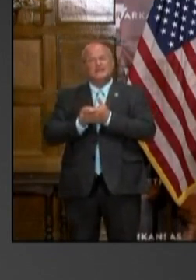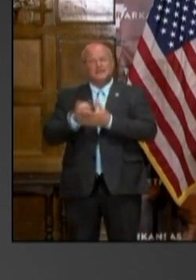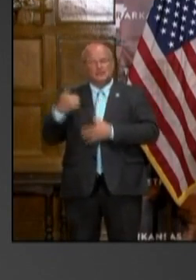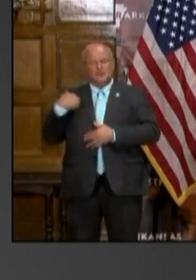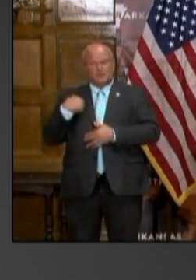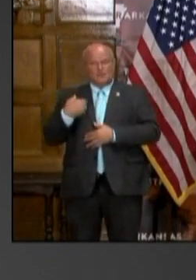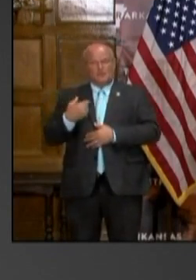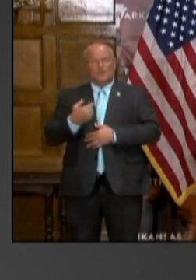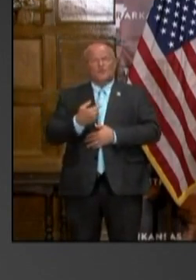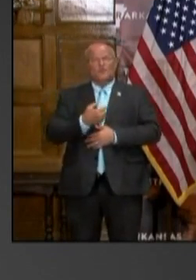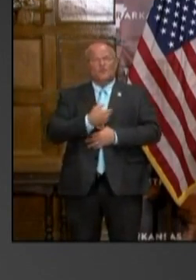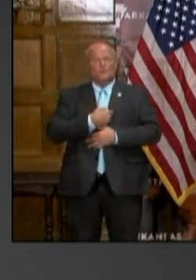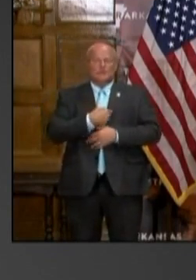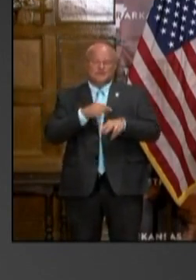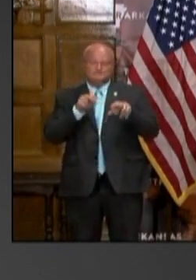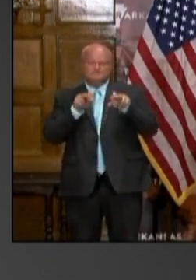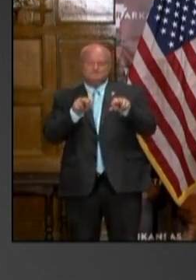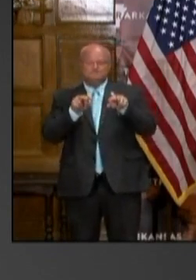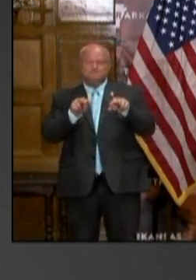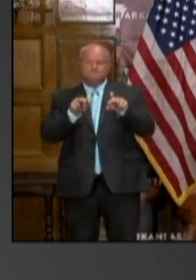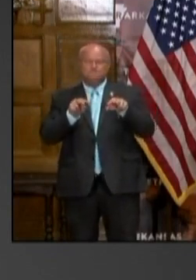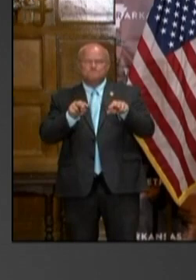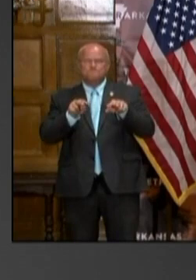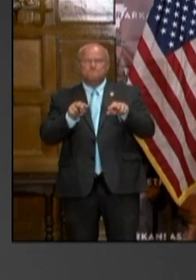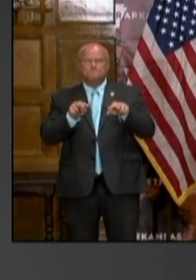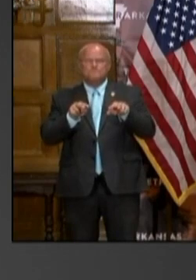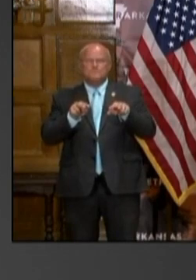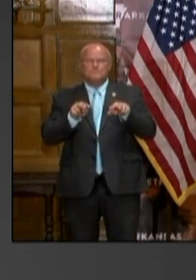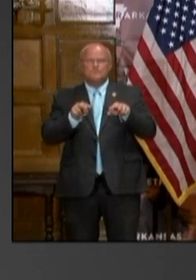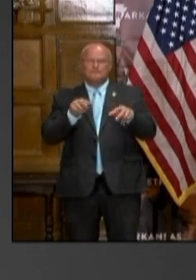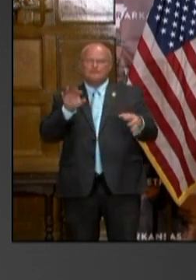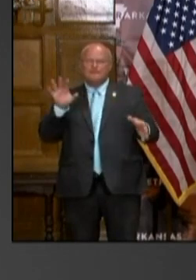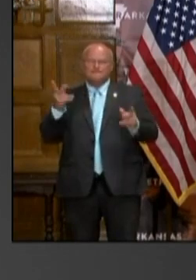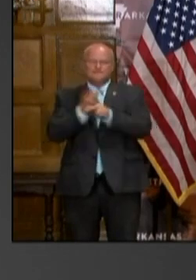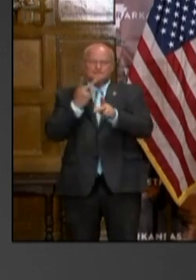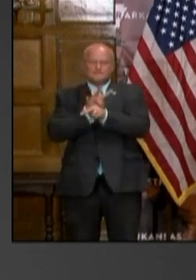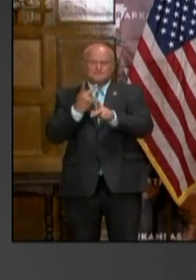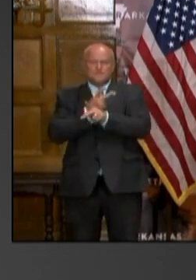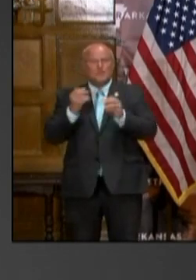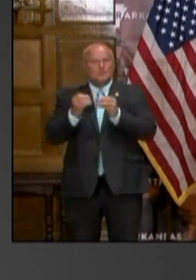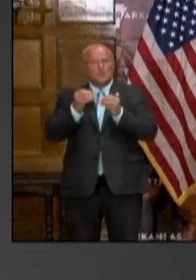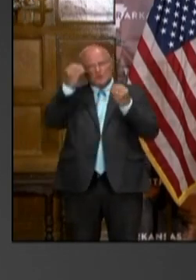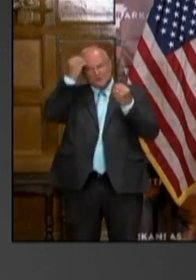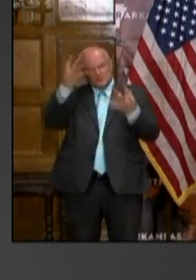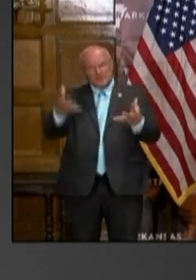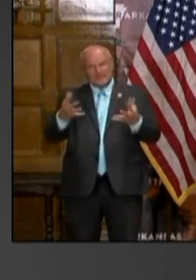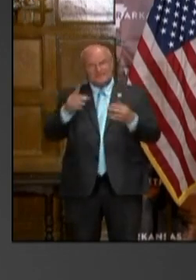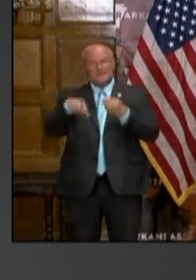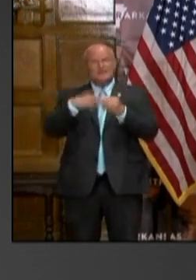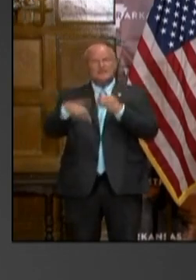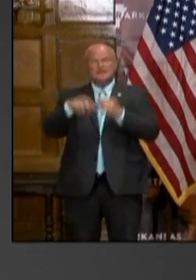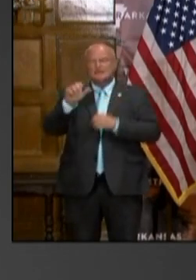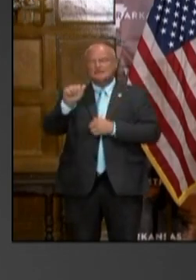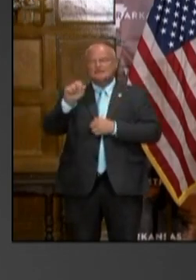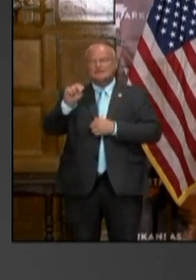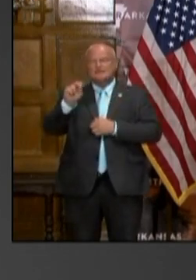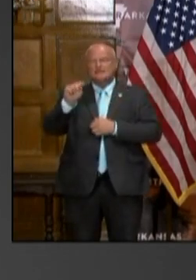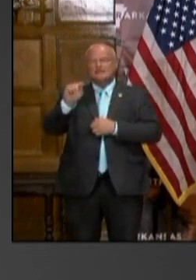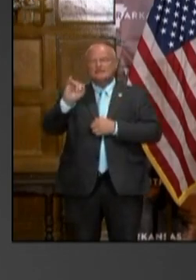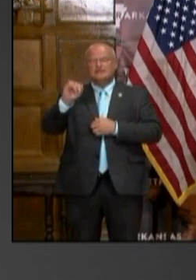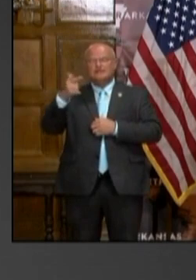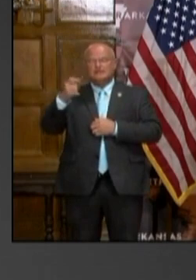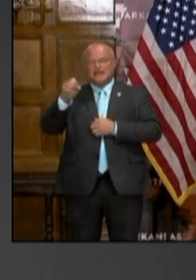are looking at doing and tabulating more information on antigen testing.